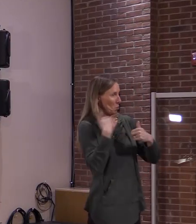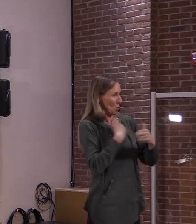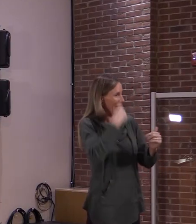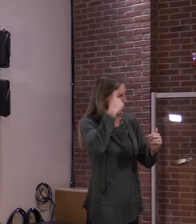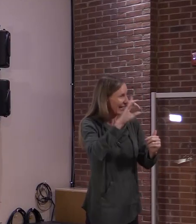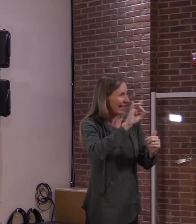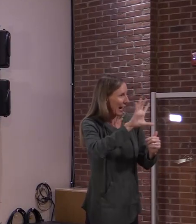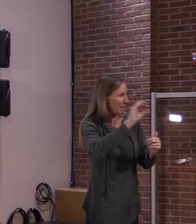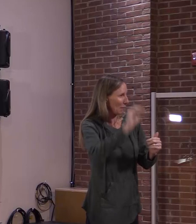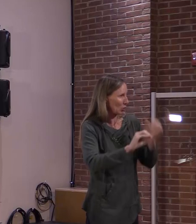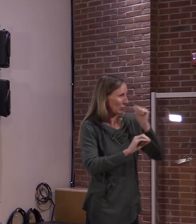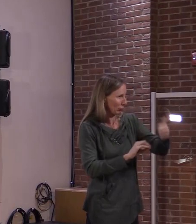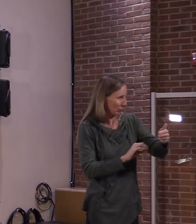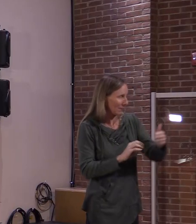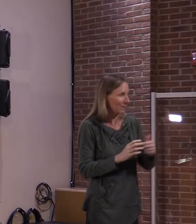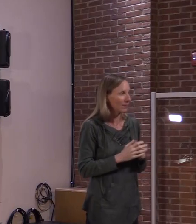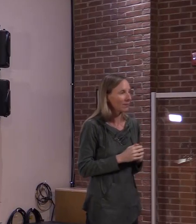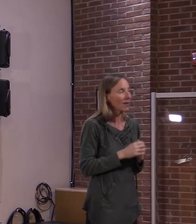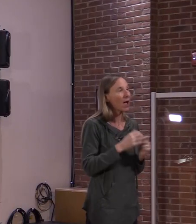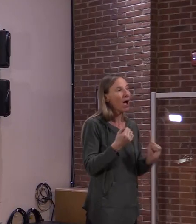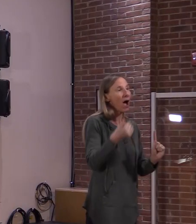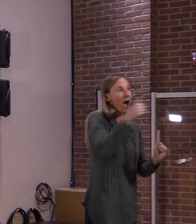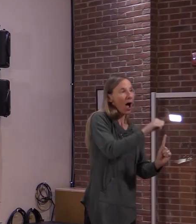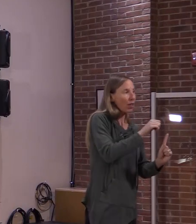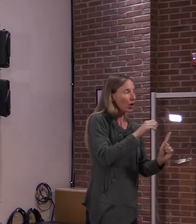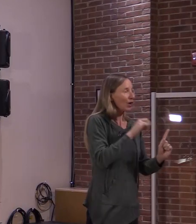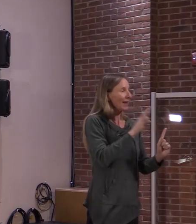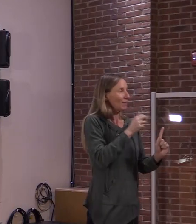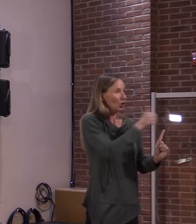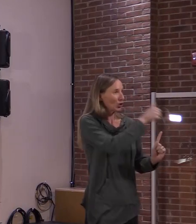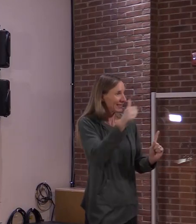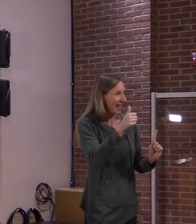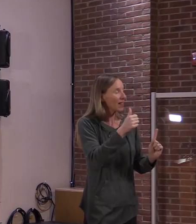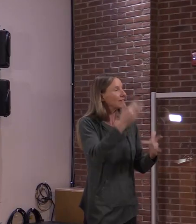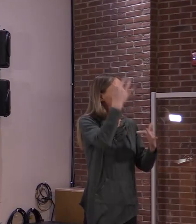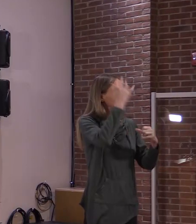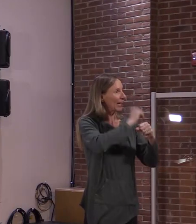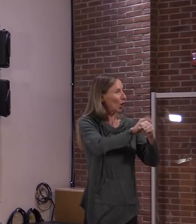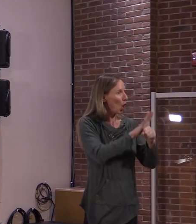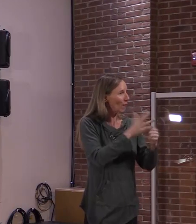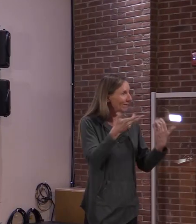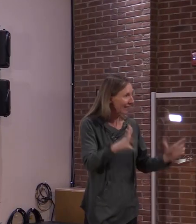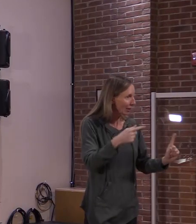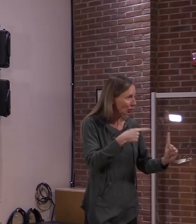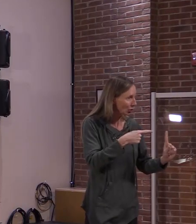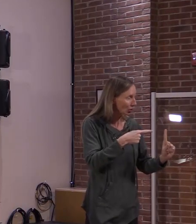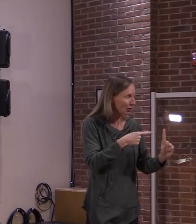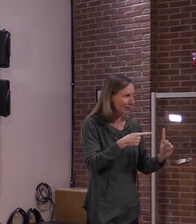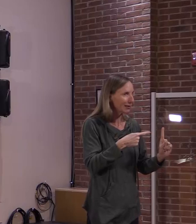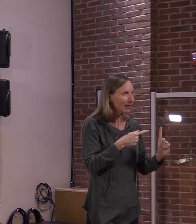other part of that is if you have had COVID, you should